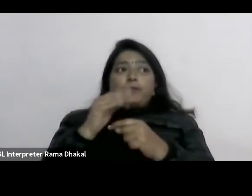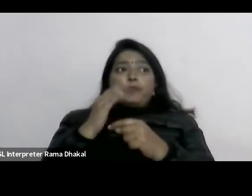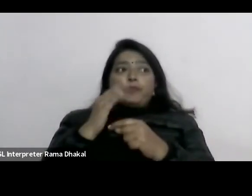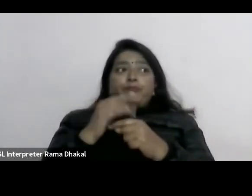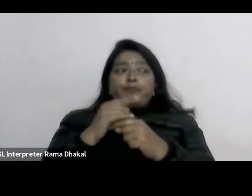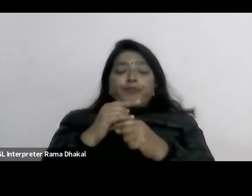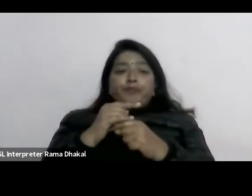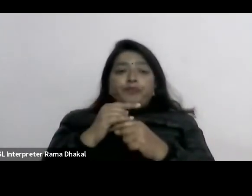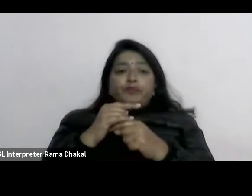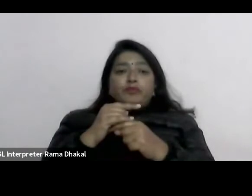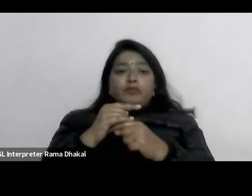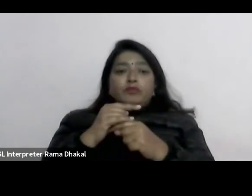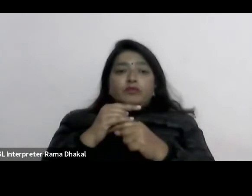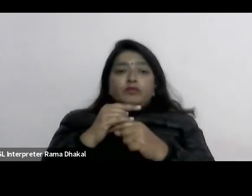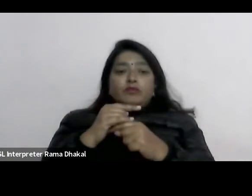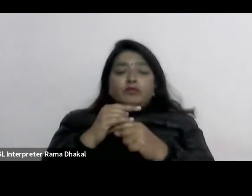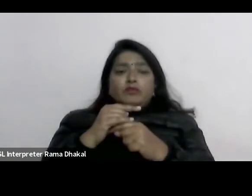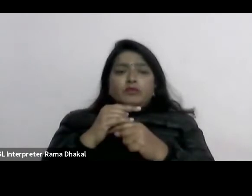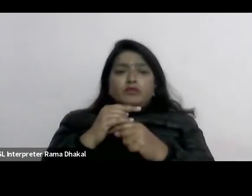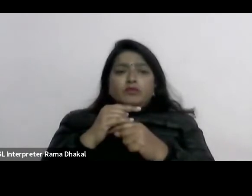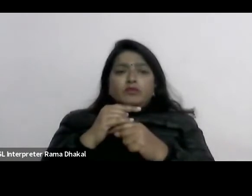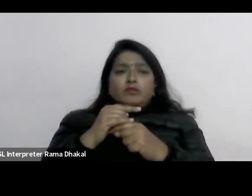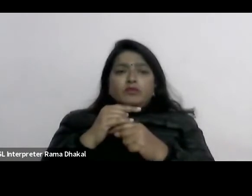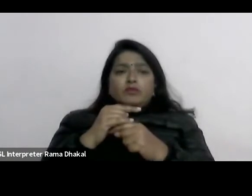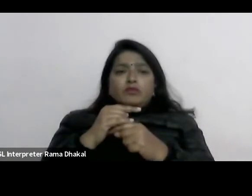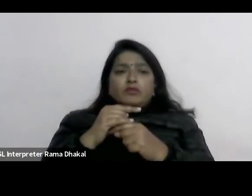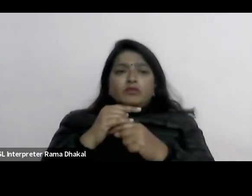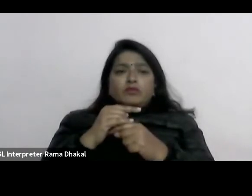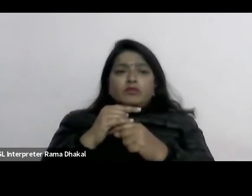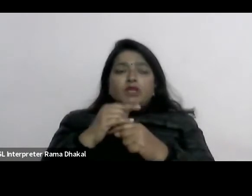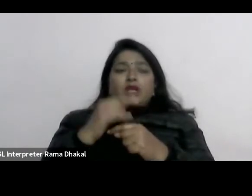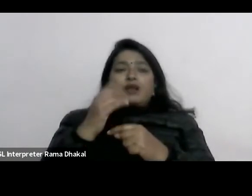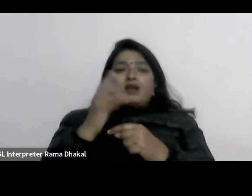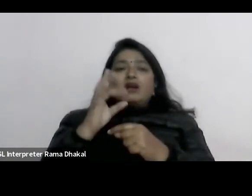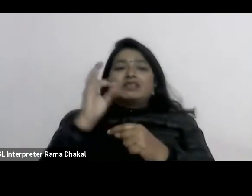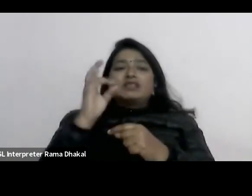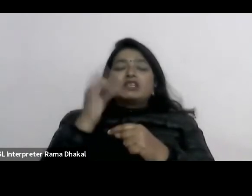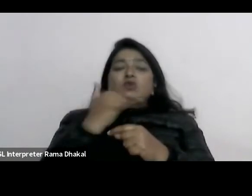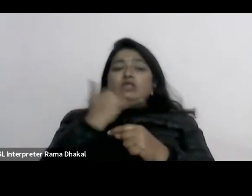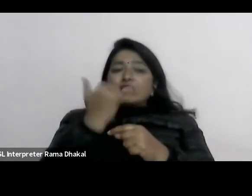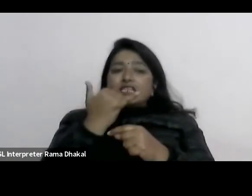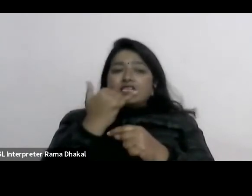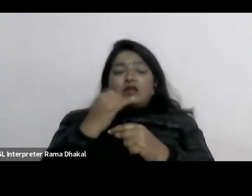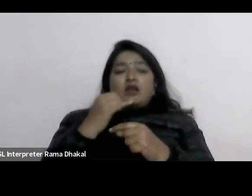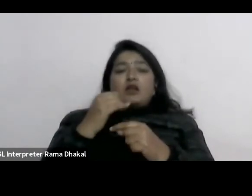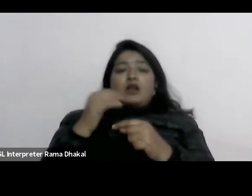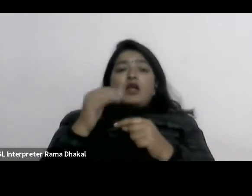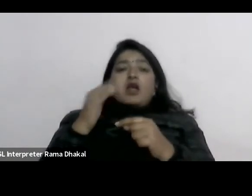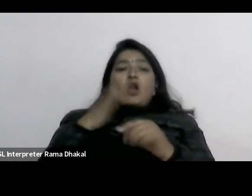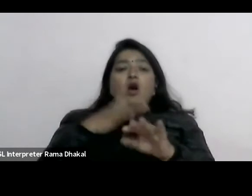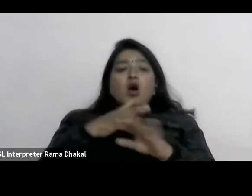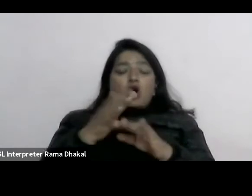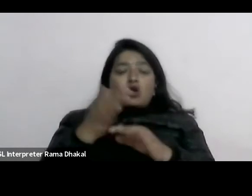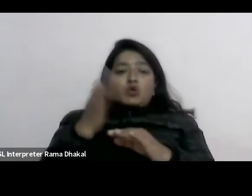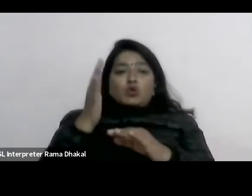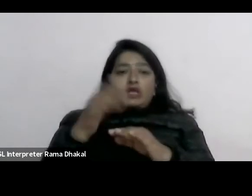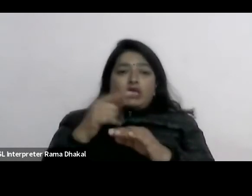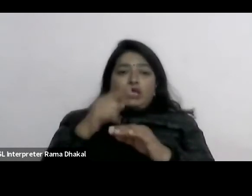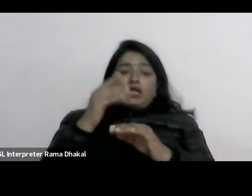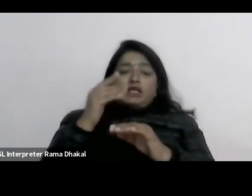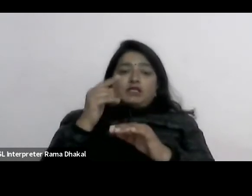for example, the Transnational Organized Crime Convention, within which the Palermo Protocol sits.